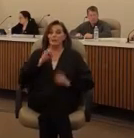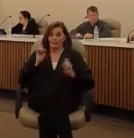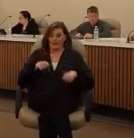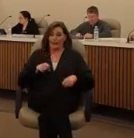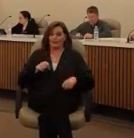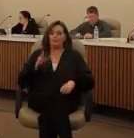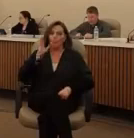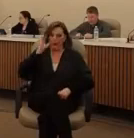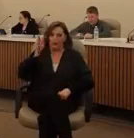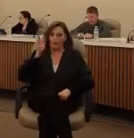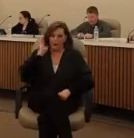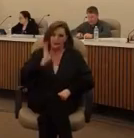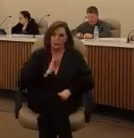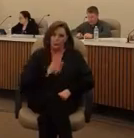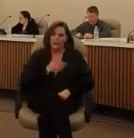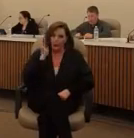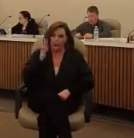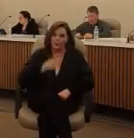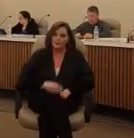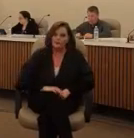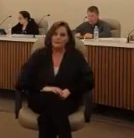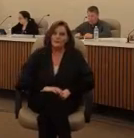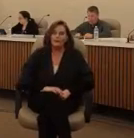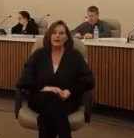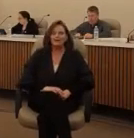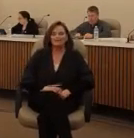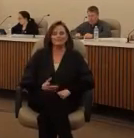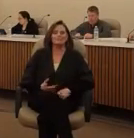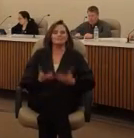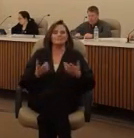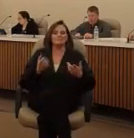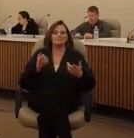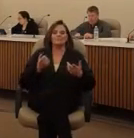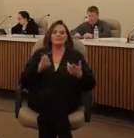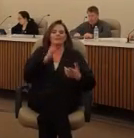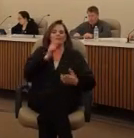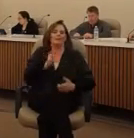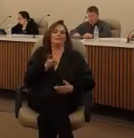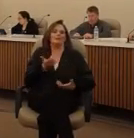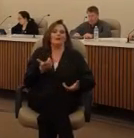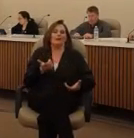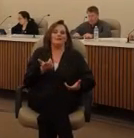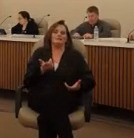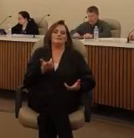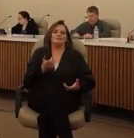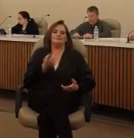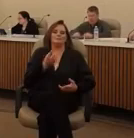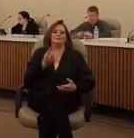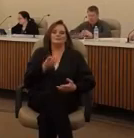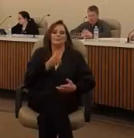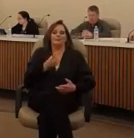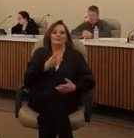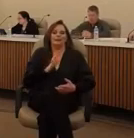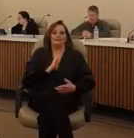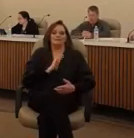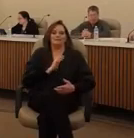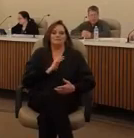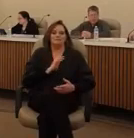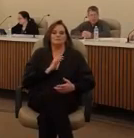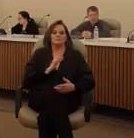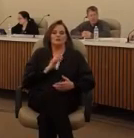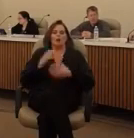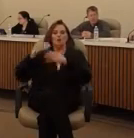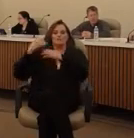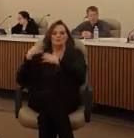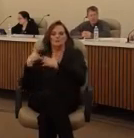we will. But that's not something that I think is a fair burden to put on a developer to put